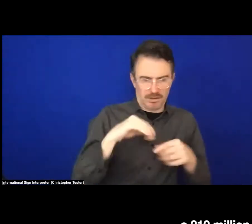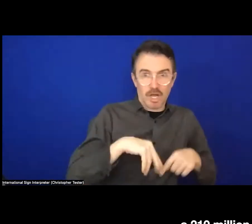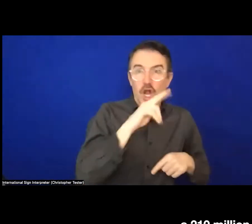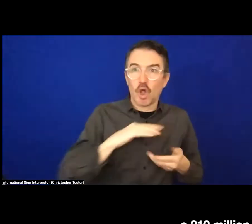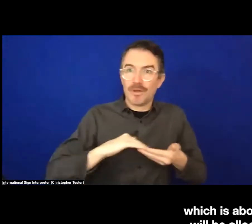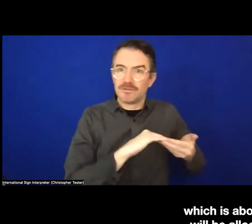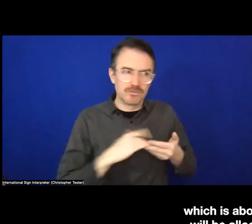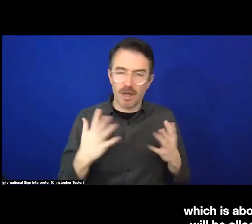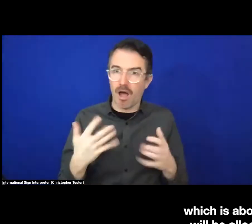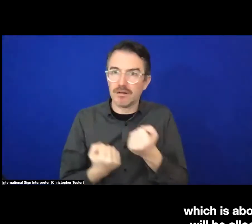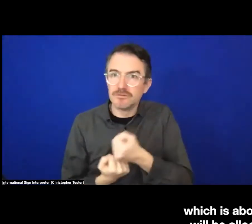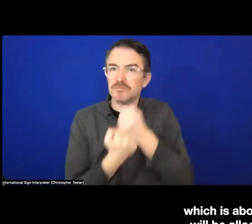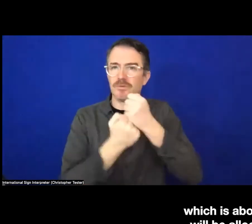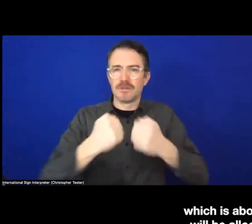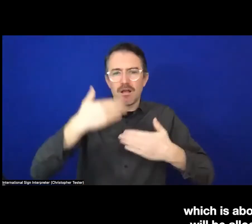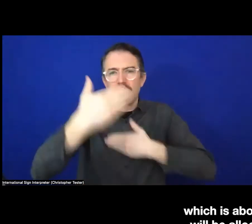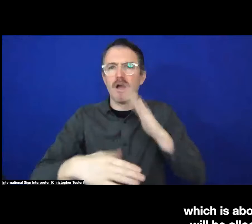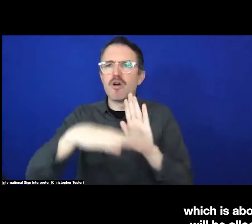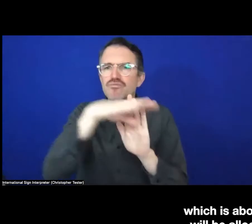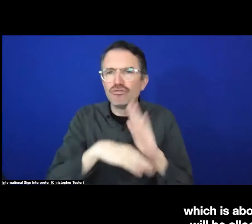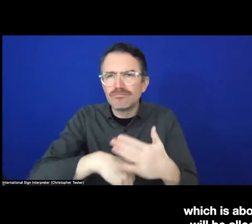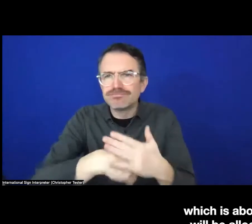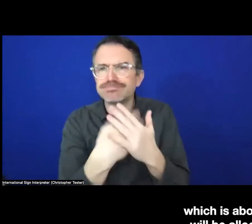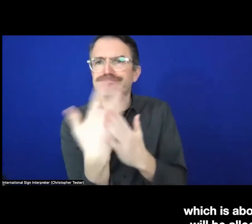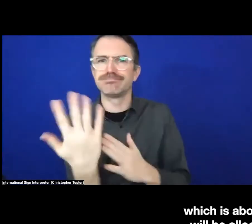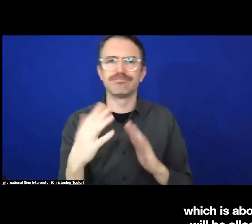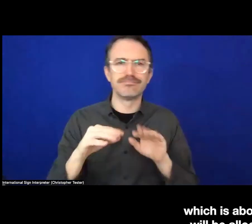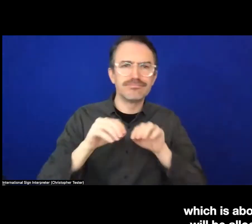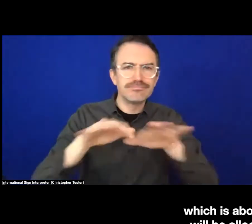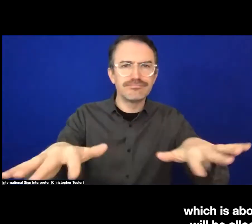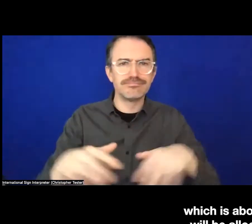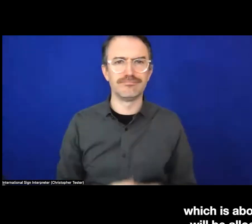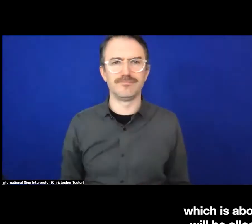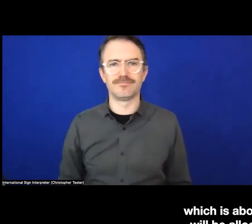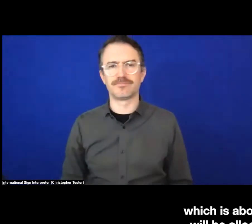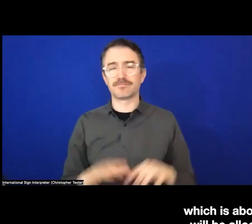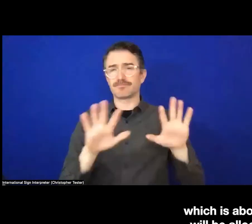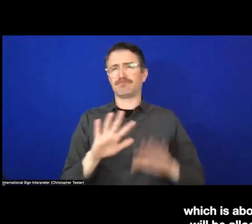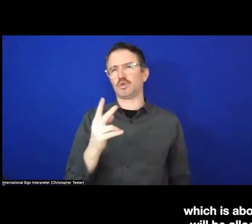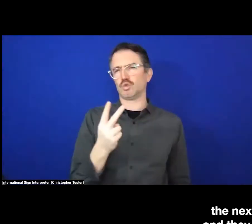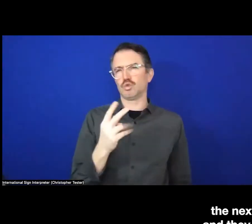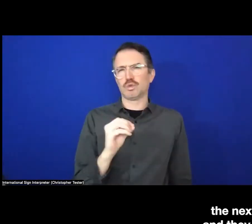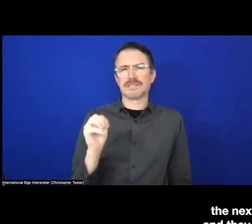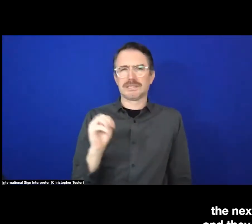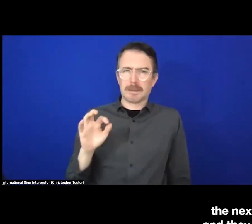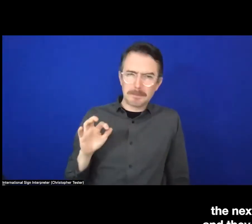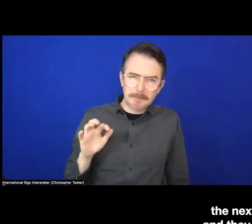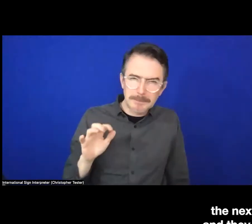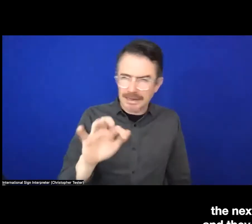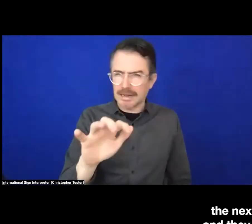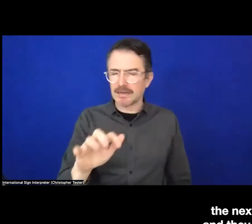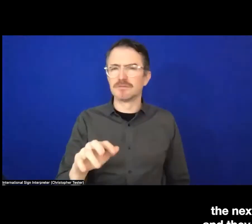210 million Norwegian kroner, which is about $20 million, will be allocated to this over